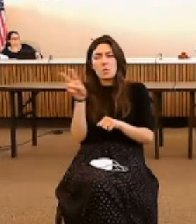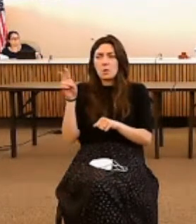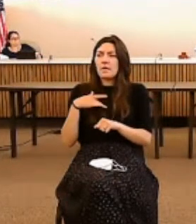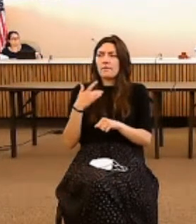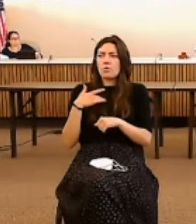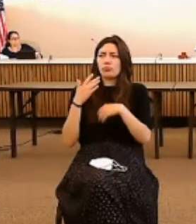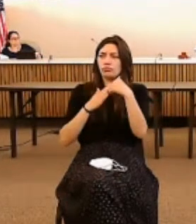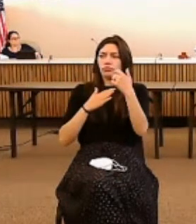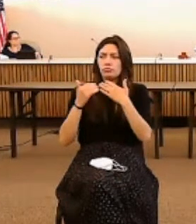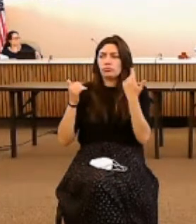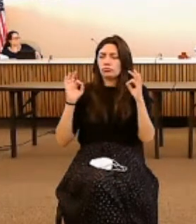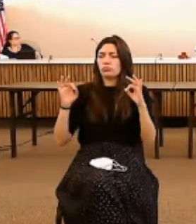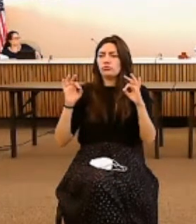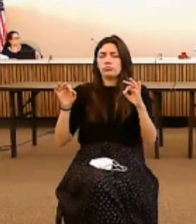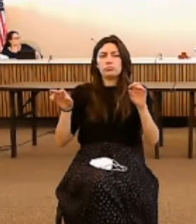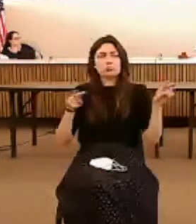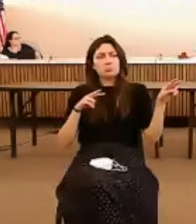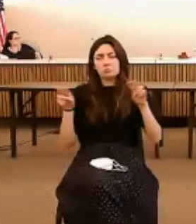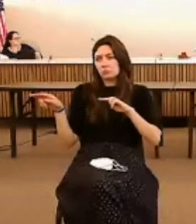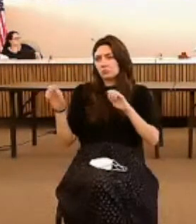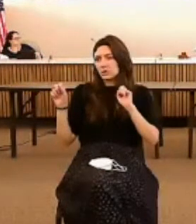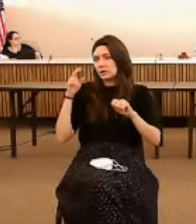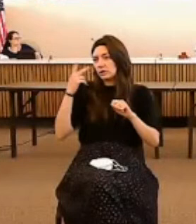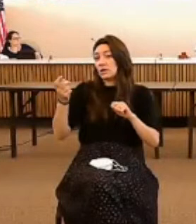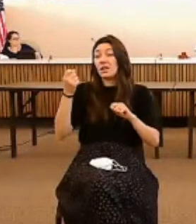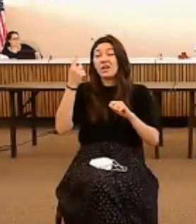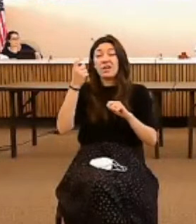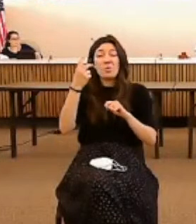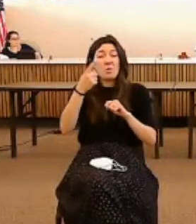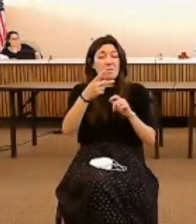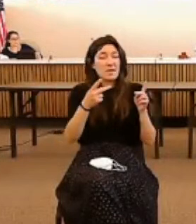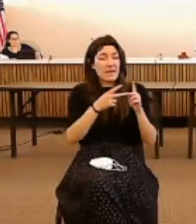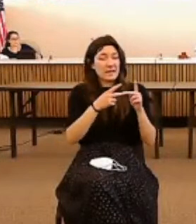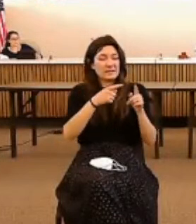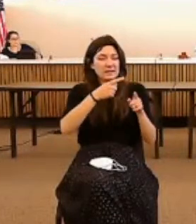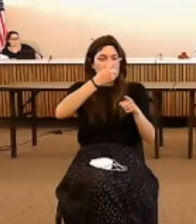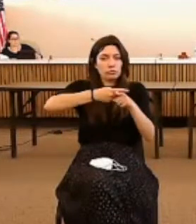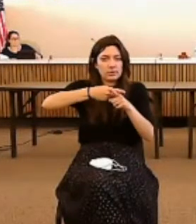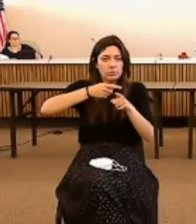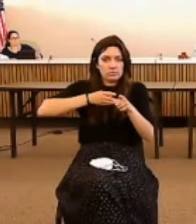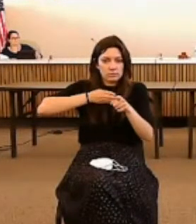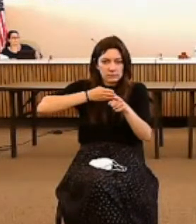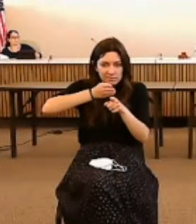The place where the sight lines are not good is the intersection. Right itself. at the intersection, right?